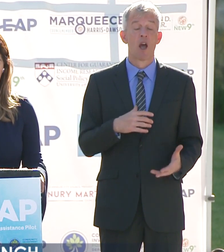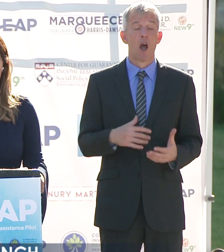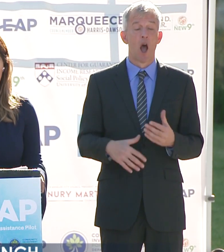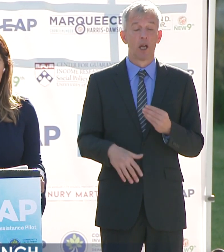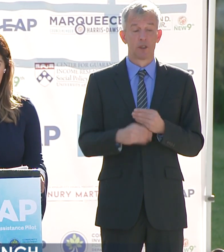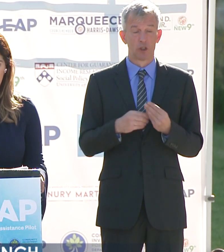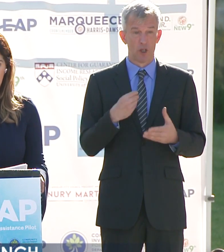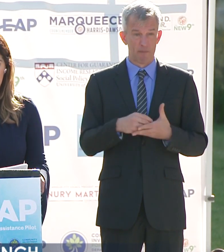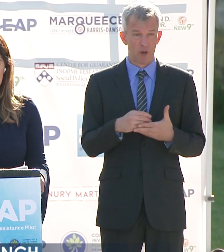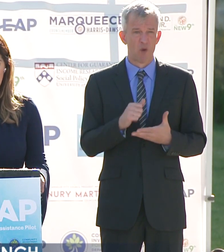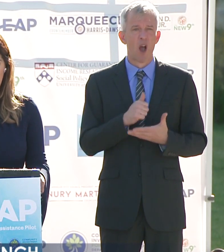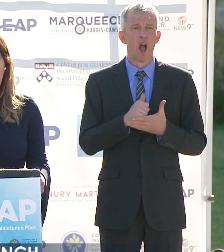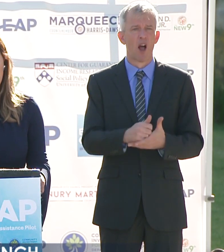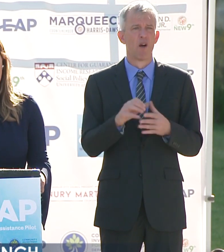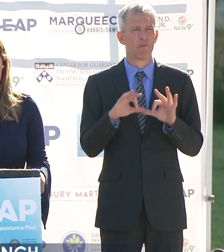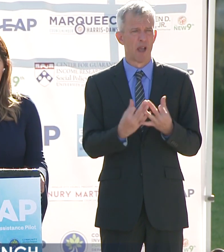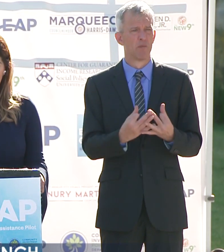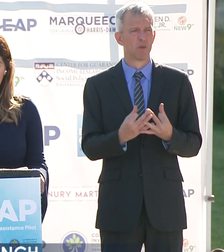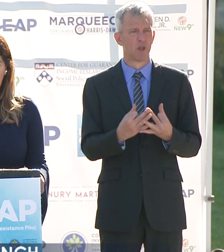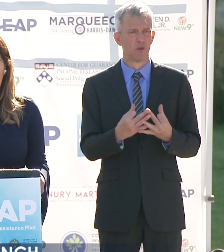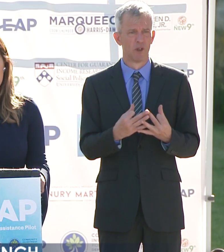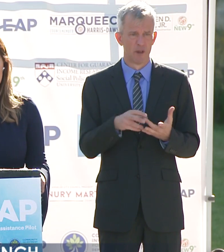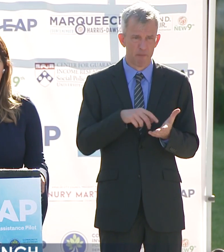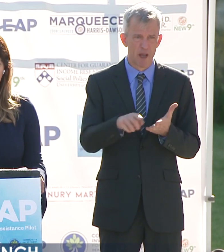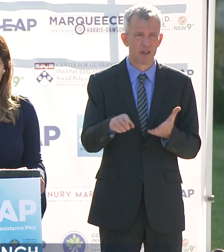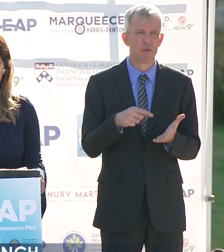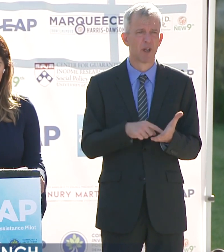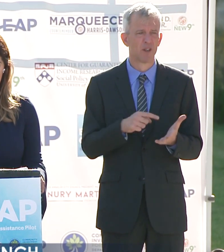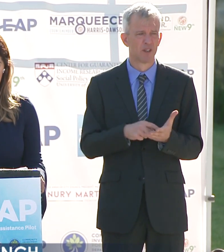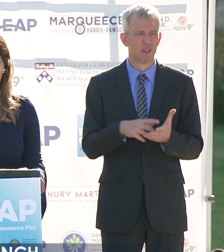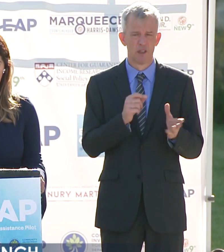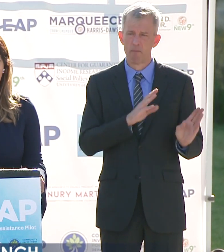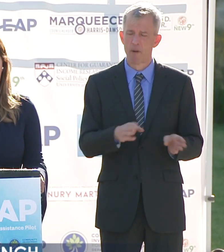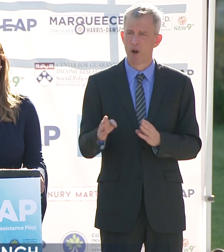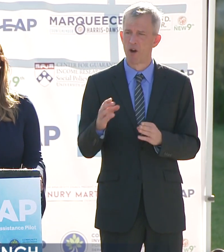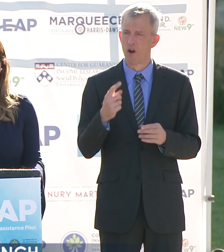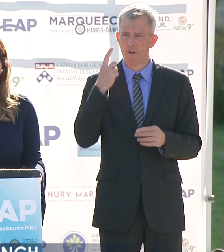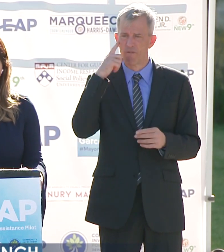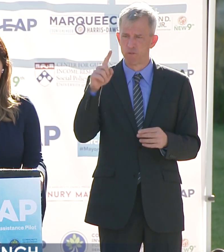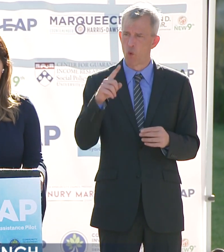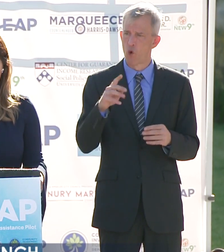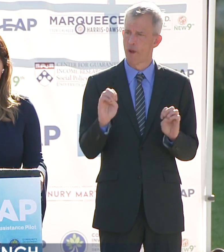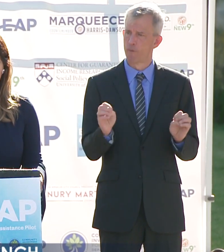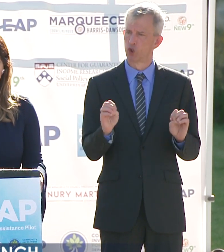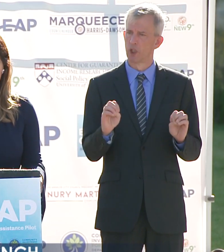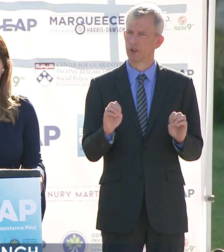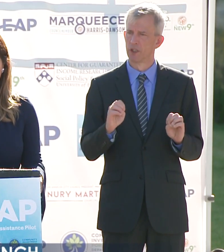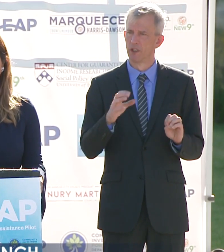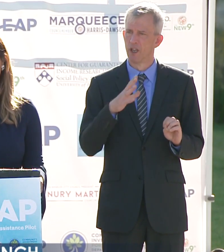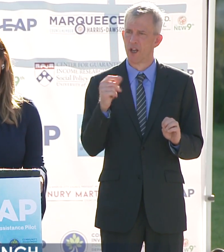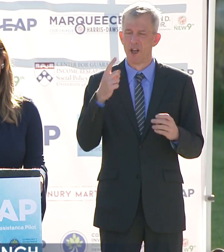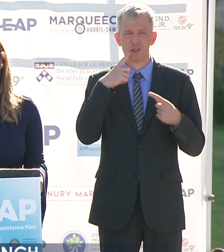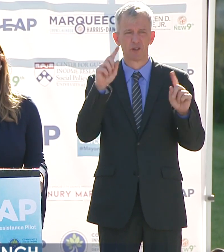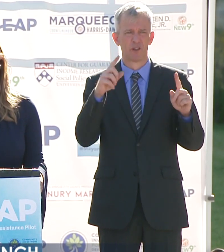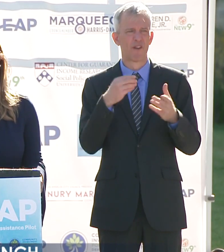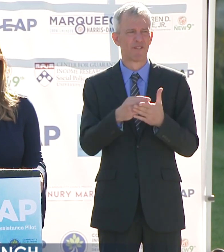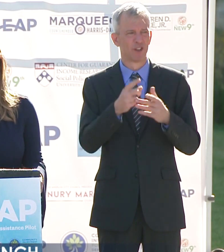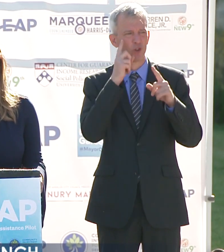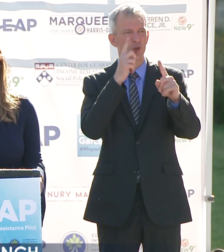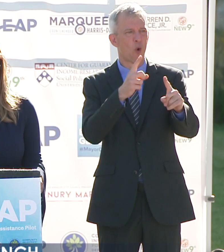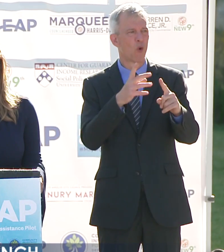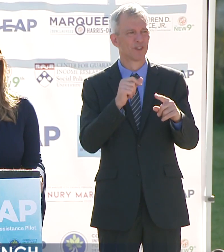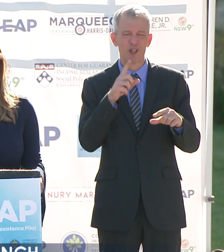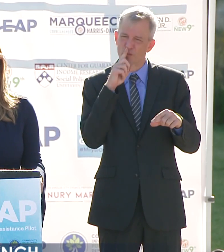families meet their basic needs, prepare for an unexpected emergency, and reach their financial goals that are